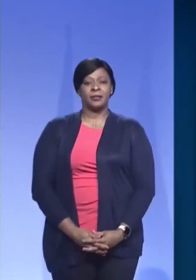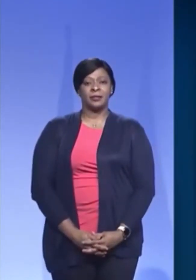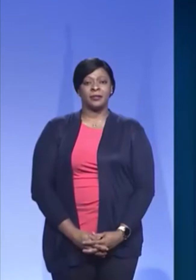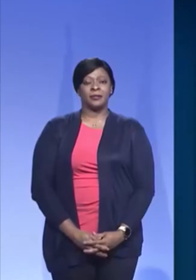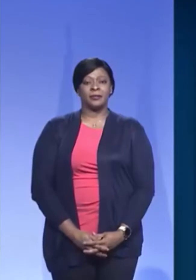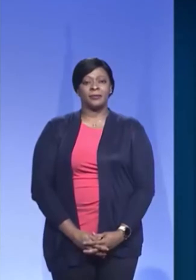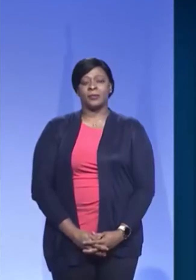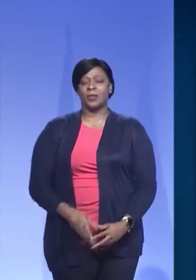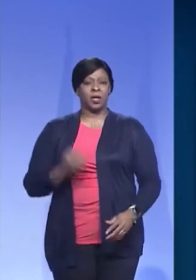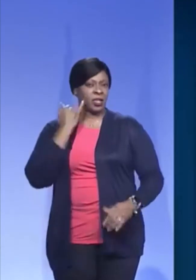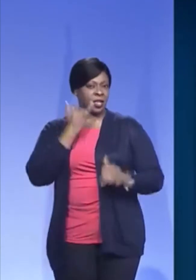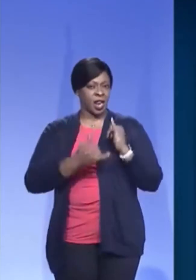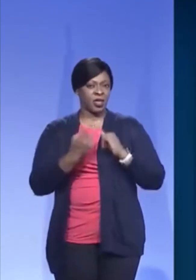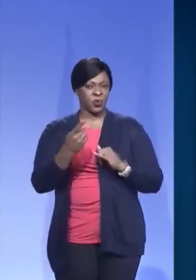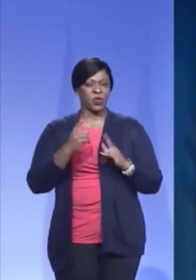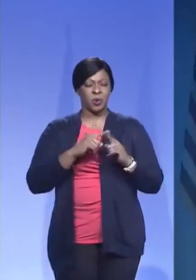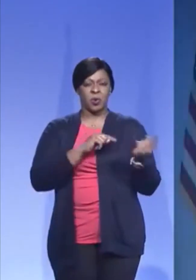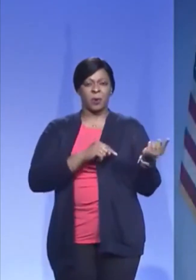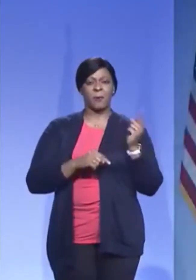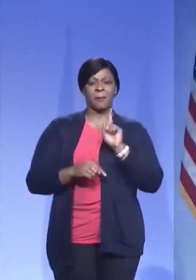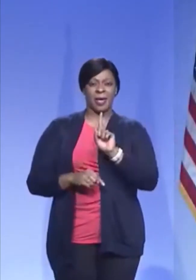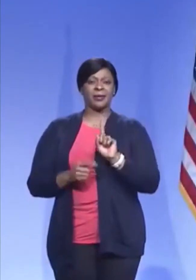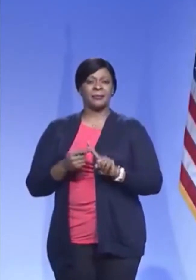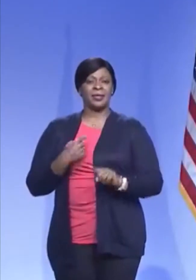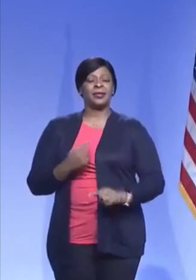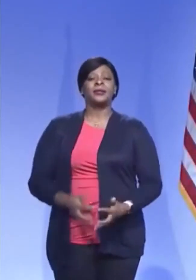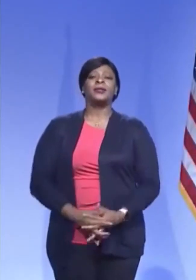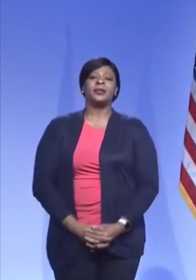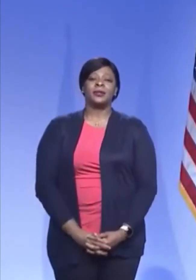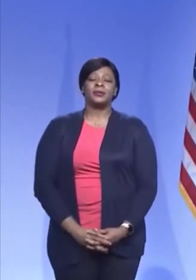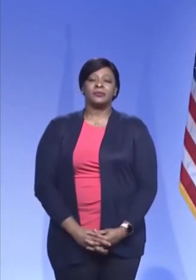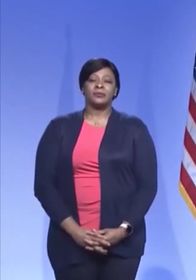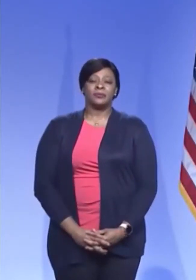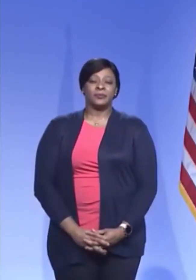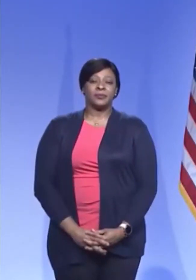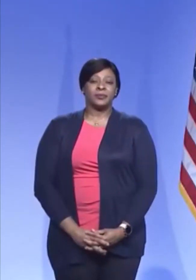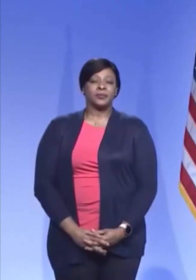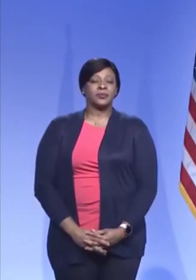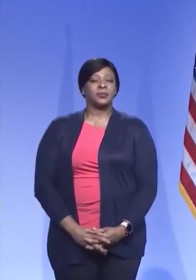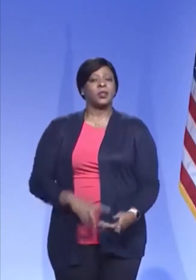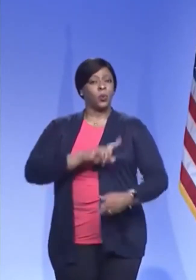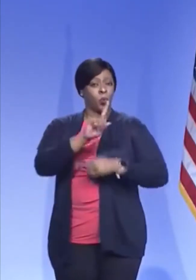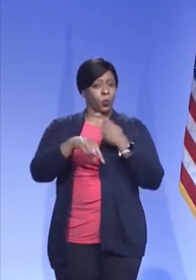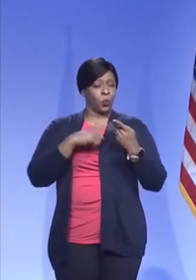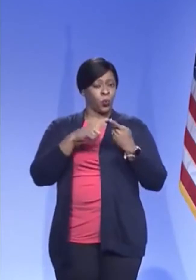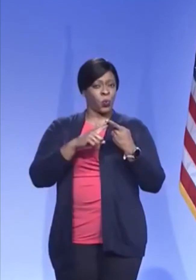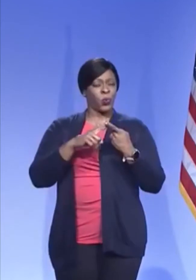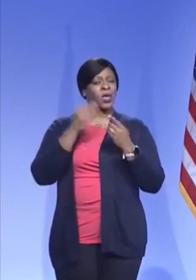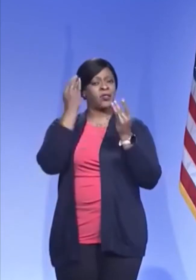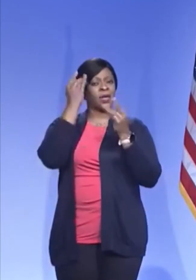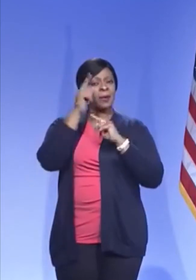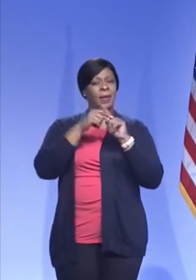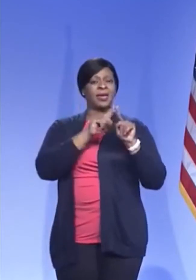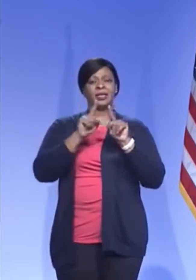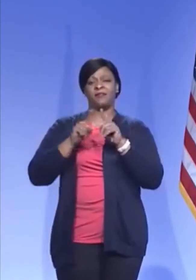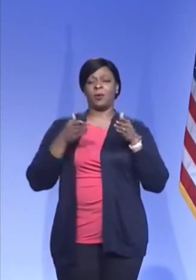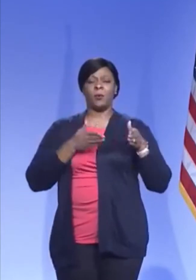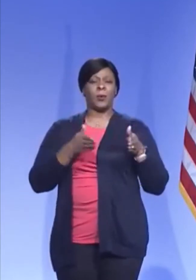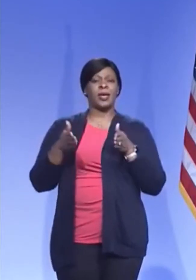Or if that's the last slide, we can return back to the screen. When we think about the ways that we